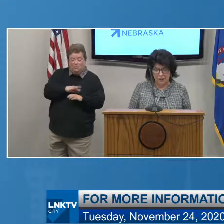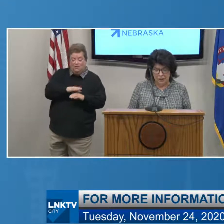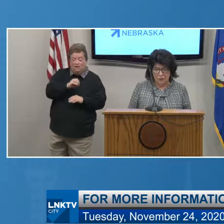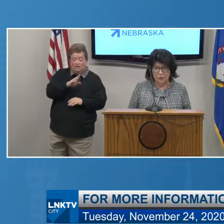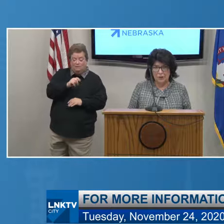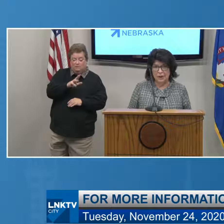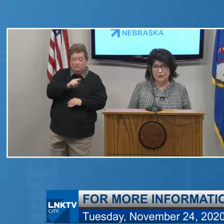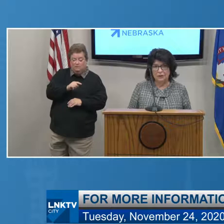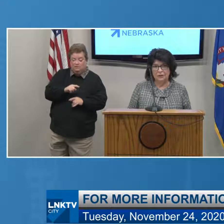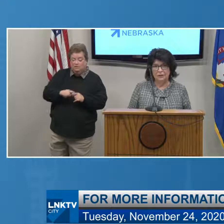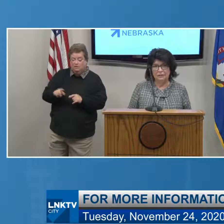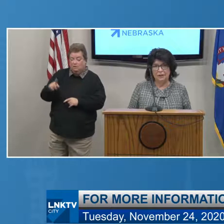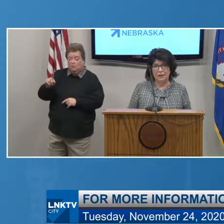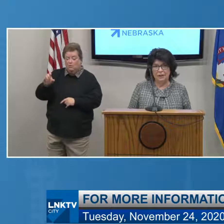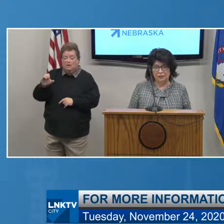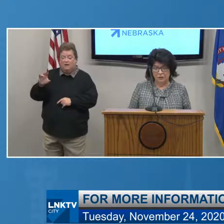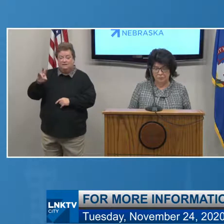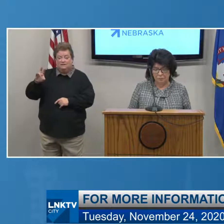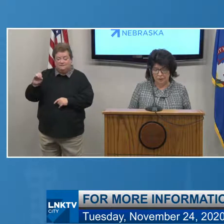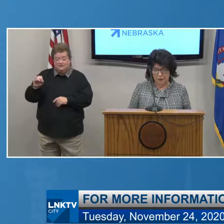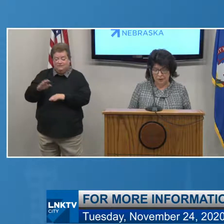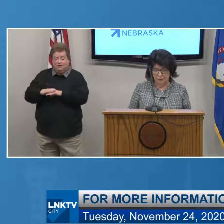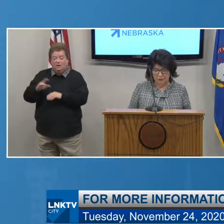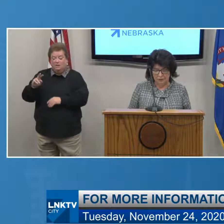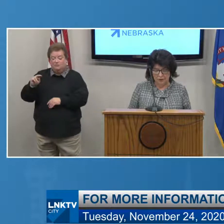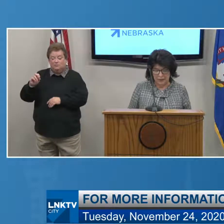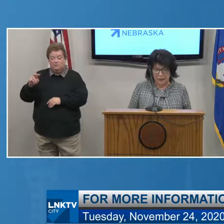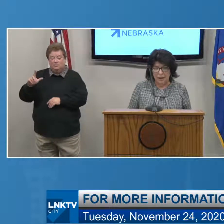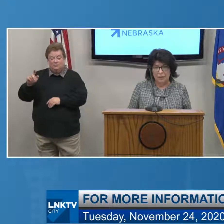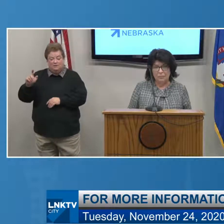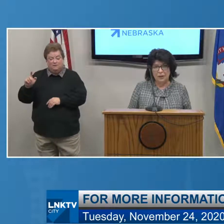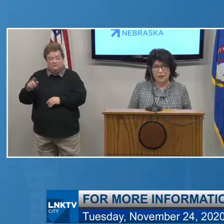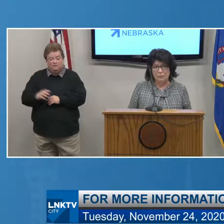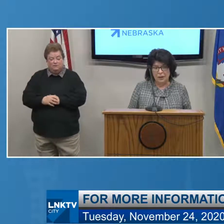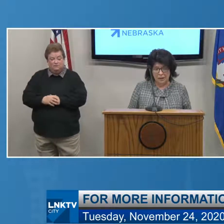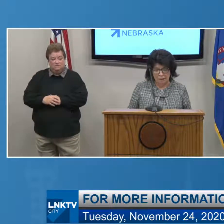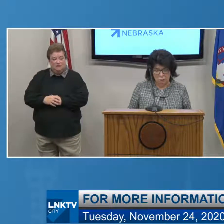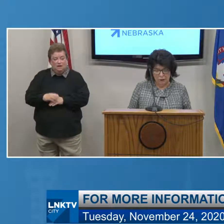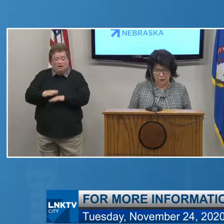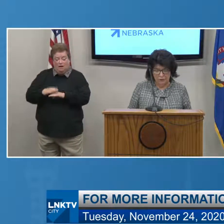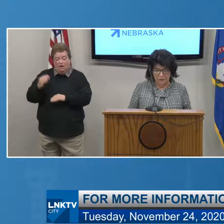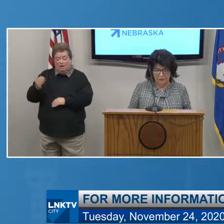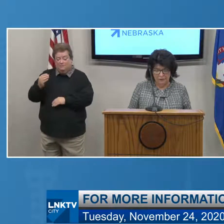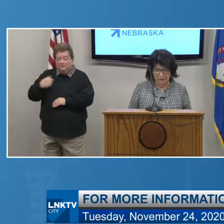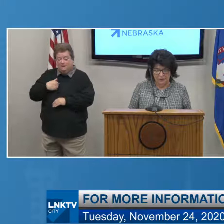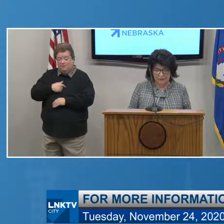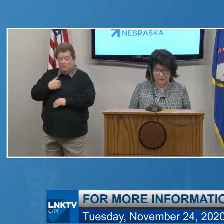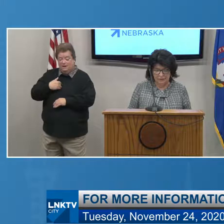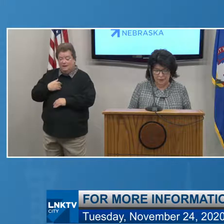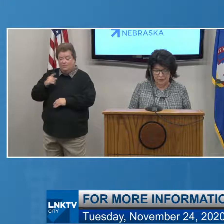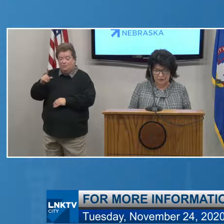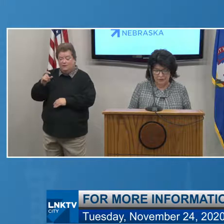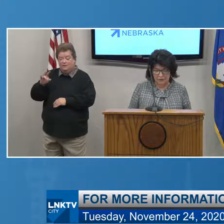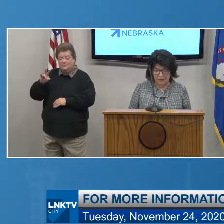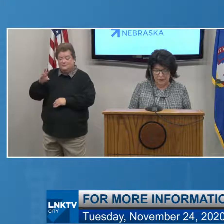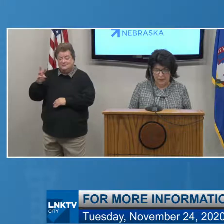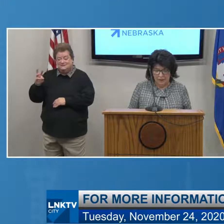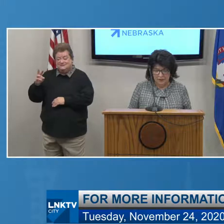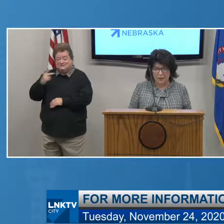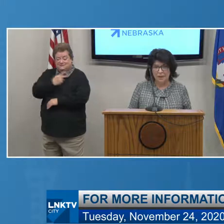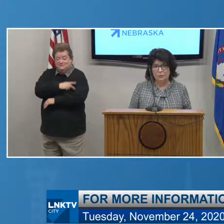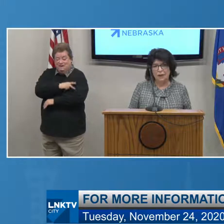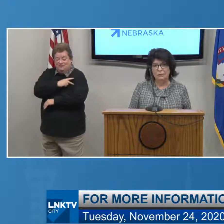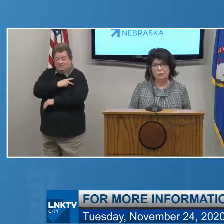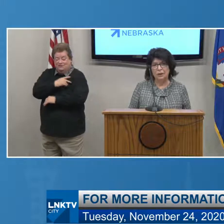31st to 170 on November 21st. On Monday, we had 176 patients,